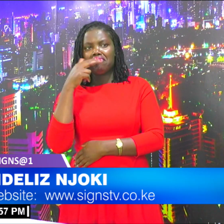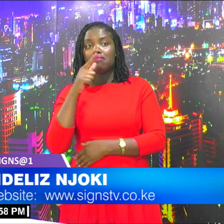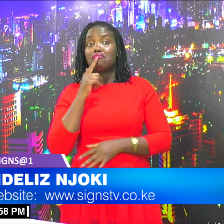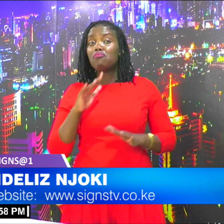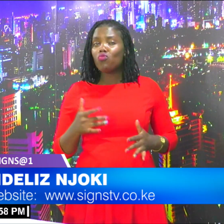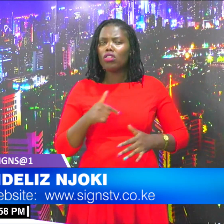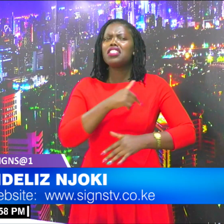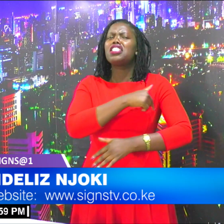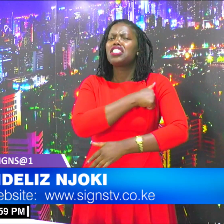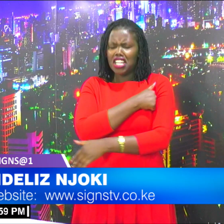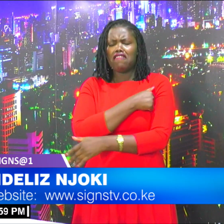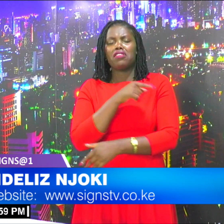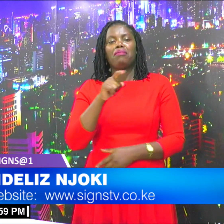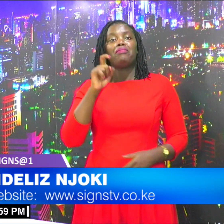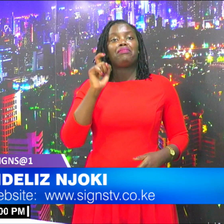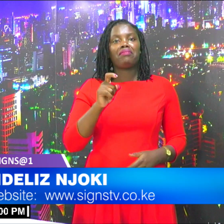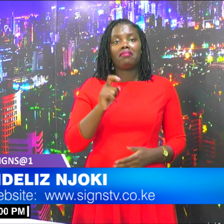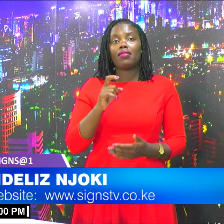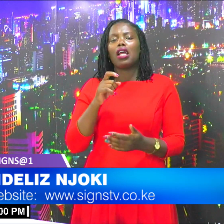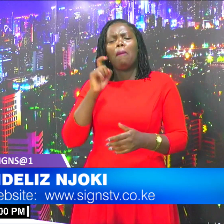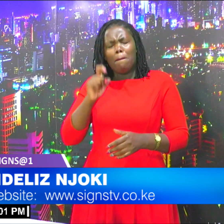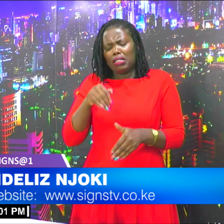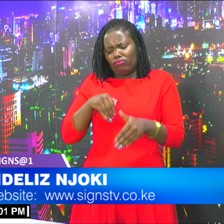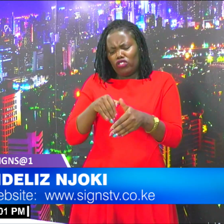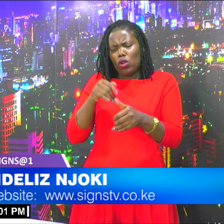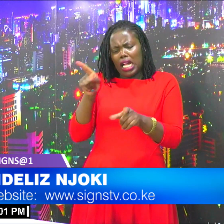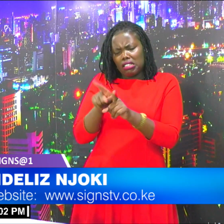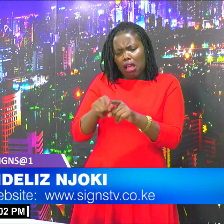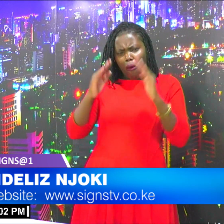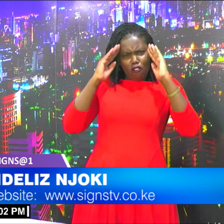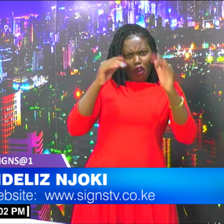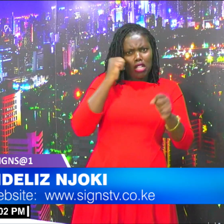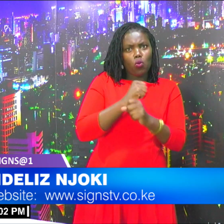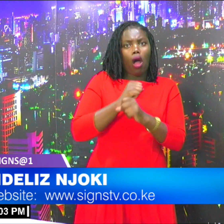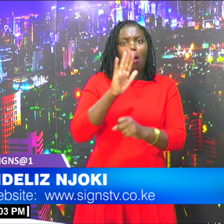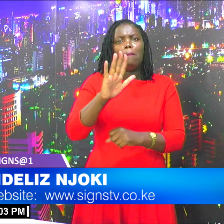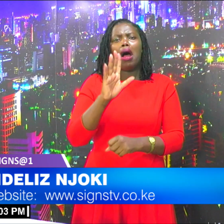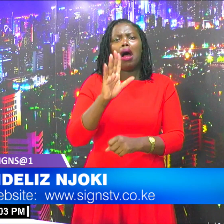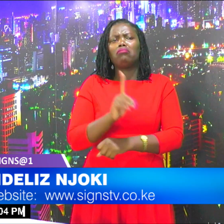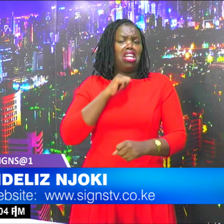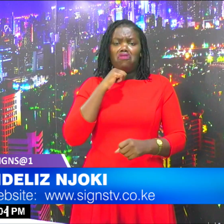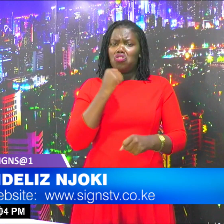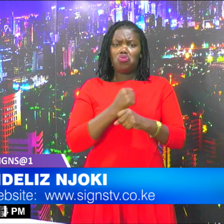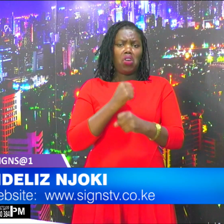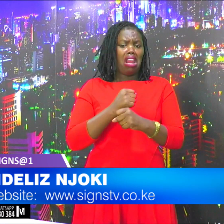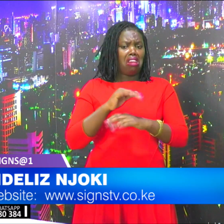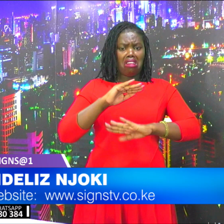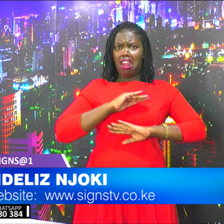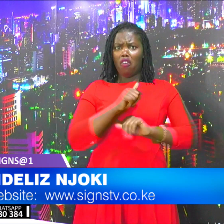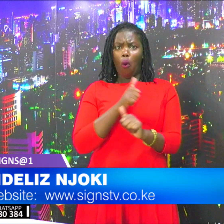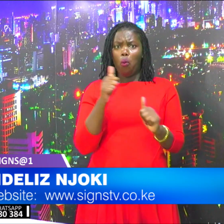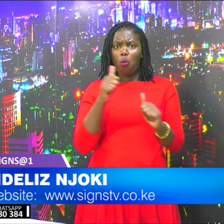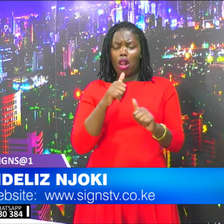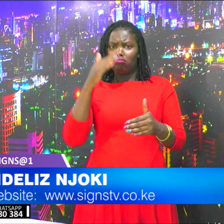DP Gachagua said that the chiefs have been lax in their